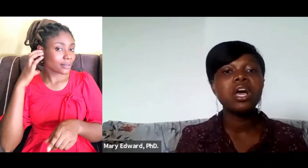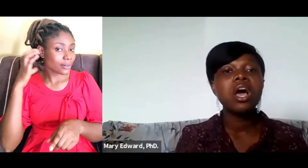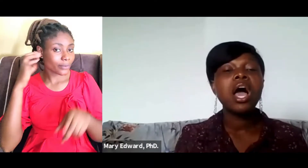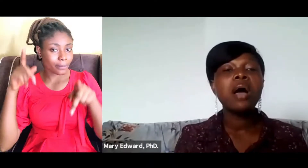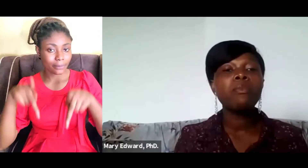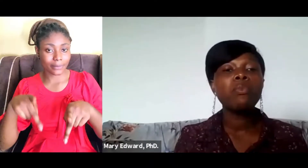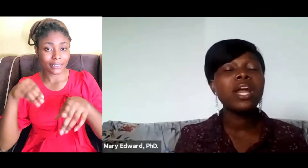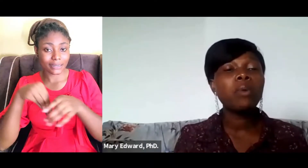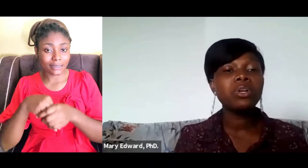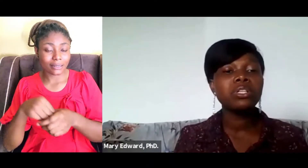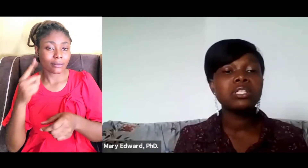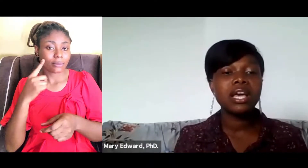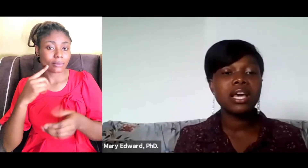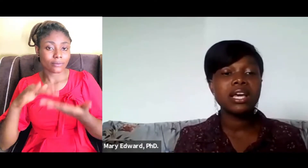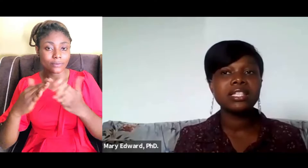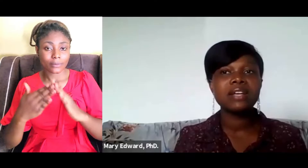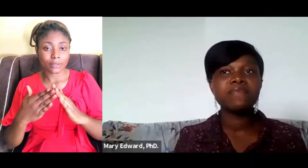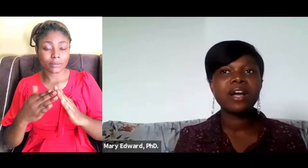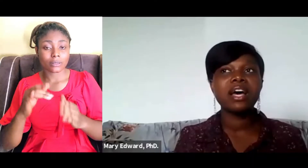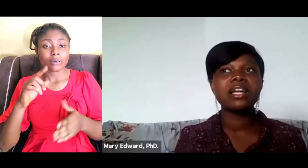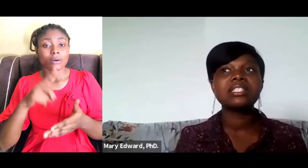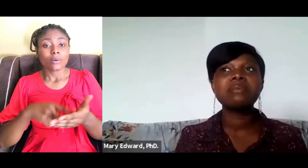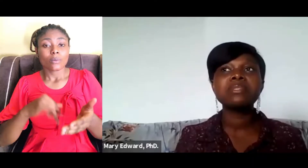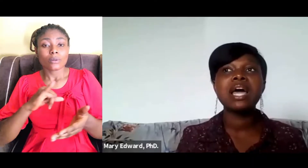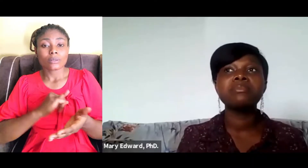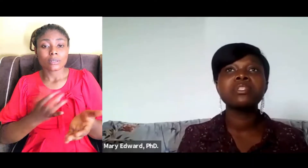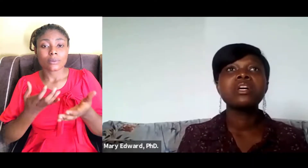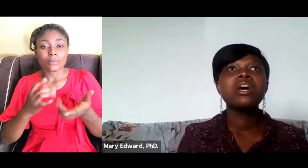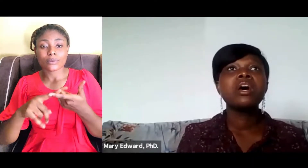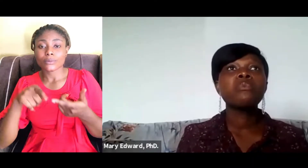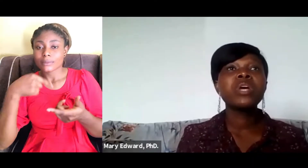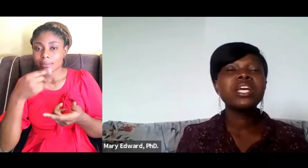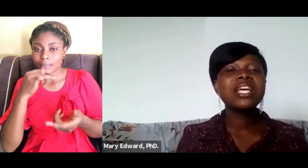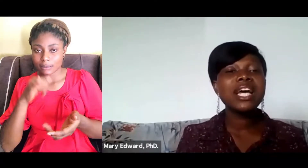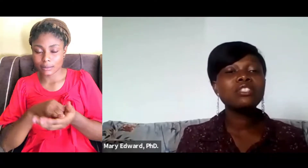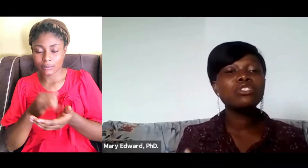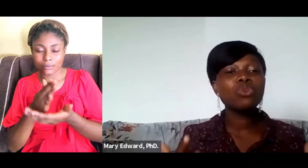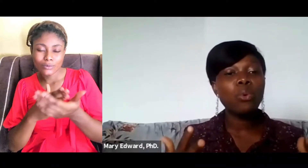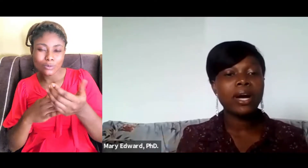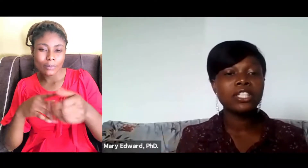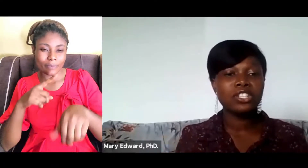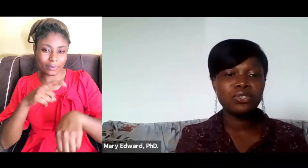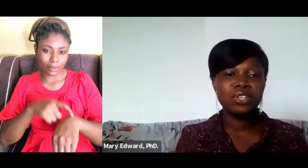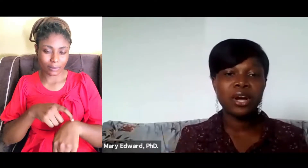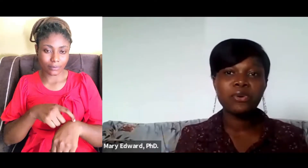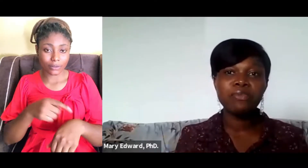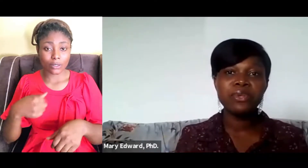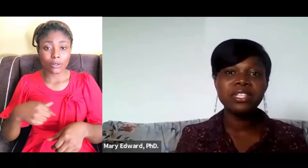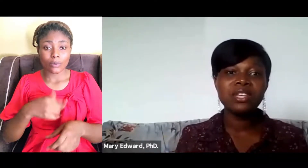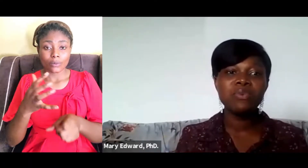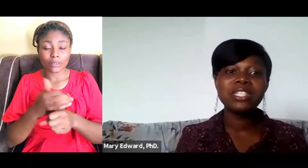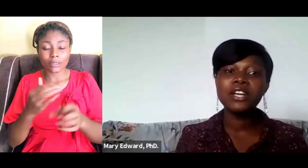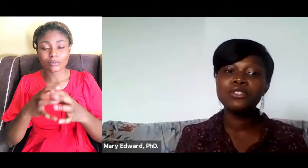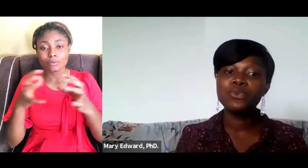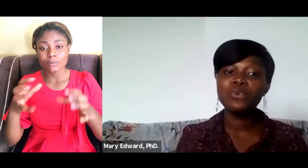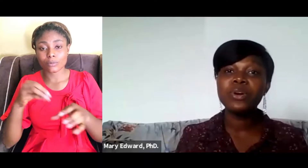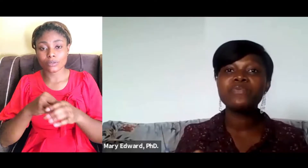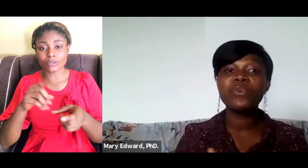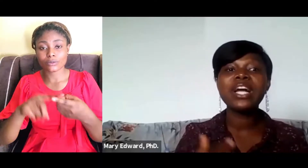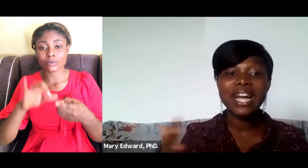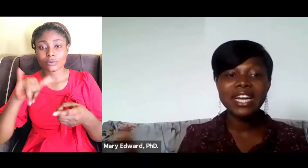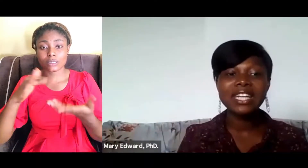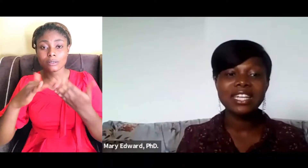community. What I want to say is the fact that sometimes we get so much into their community, we tend